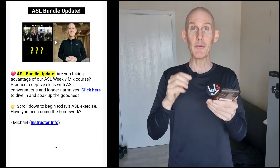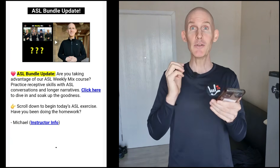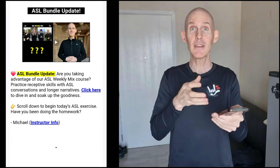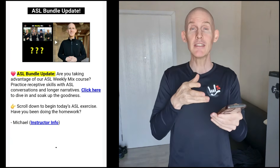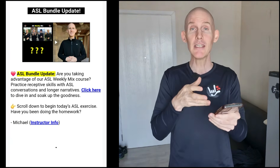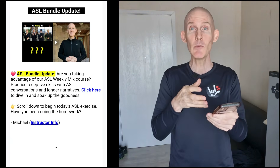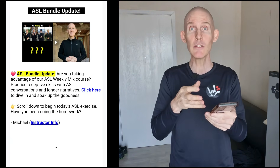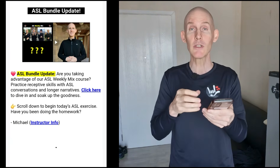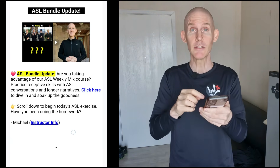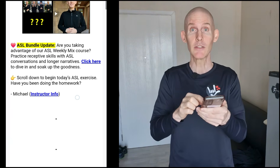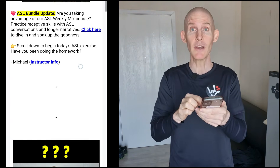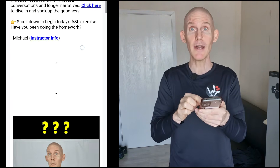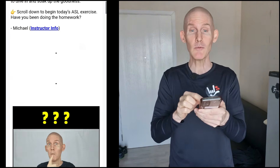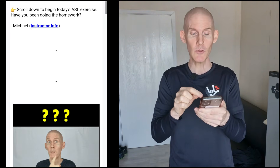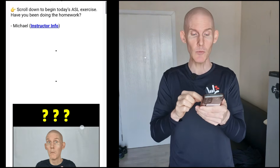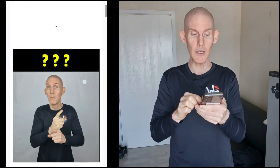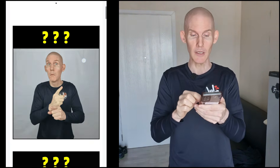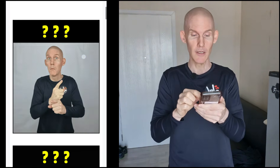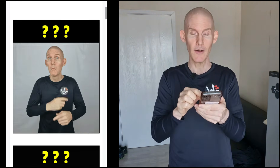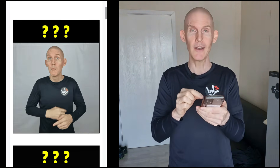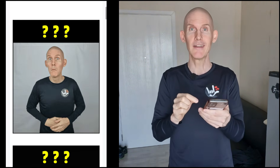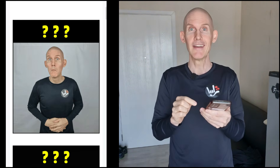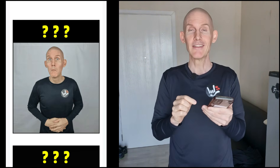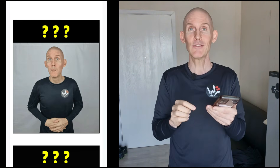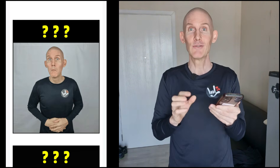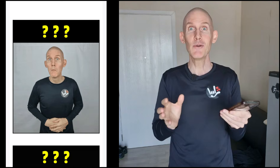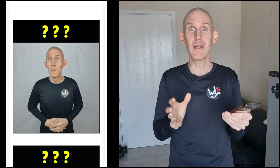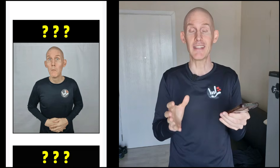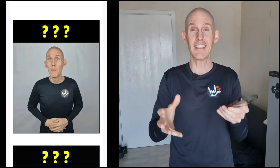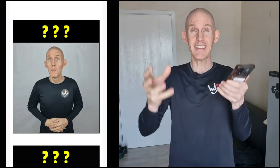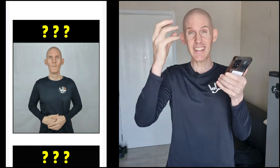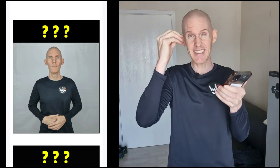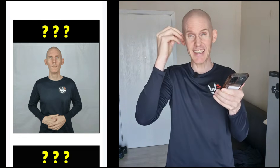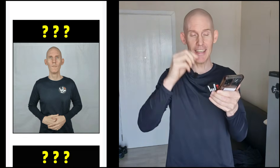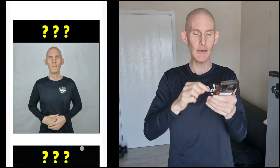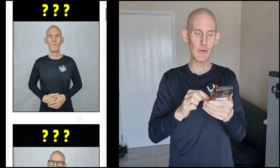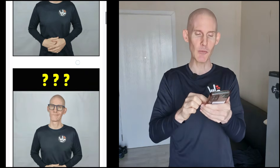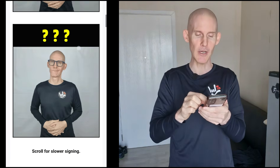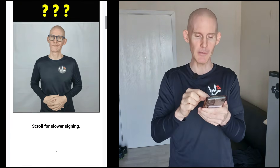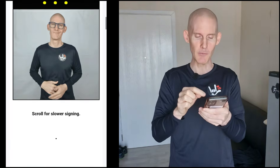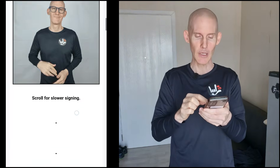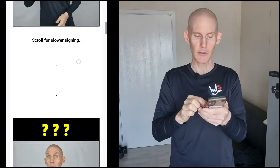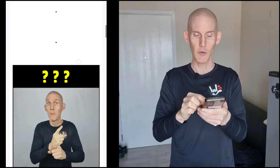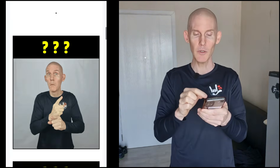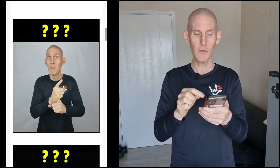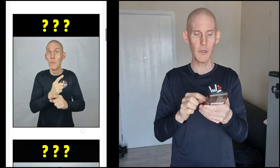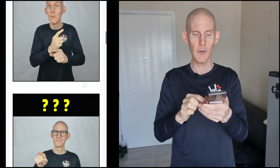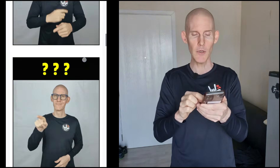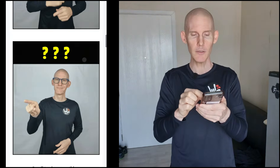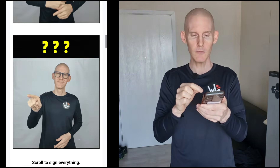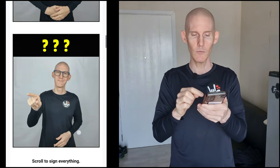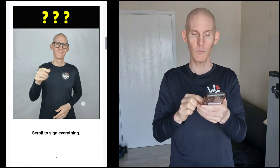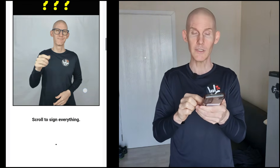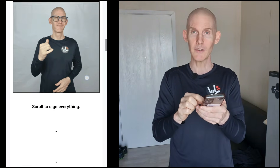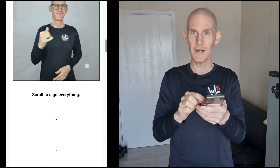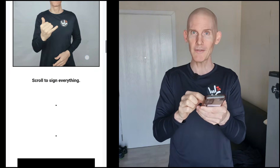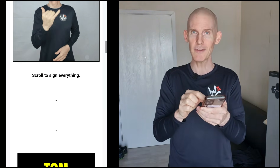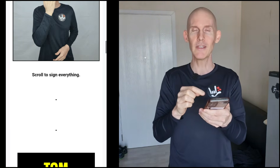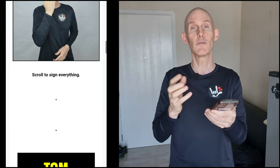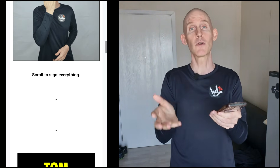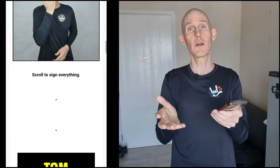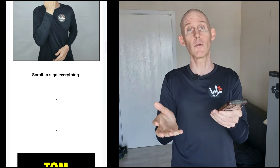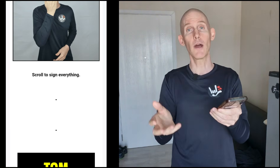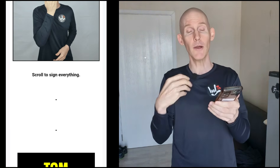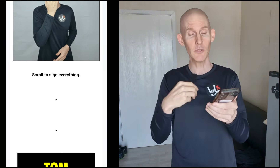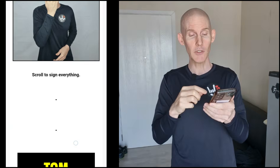right? And when you get these emails, sign with me, right? Just do it. It gets it sticking in your brain. So we went through the email, we signed